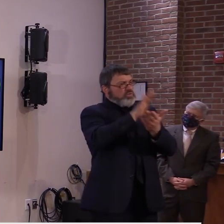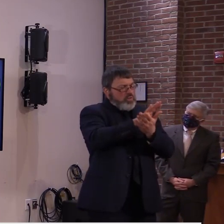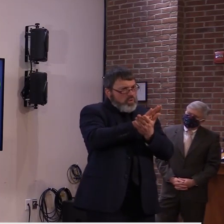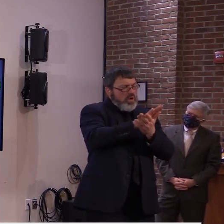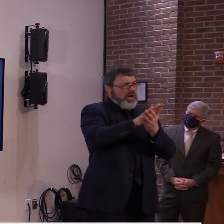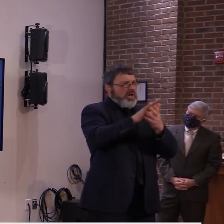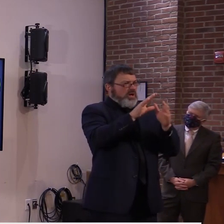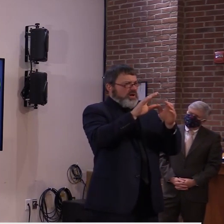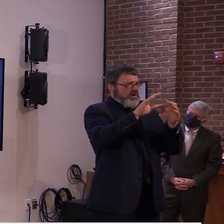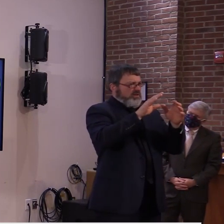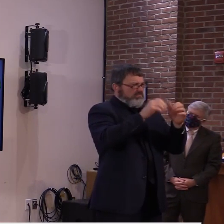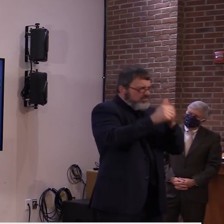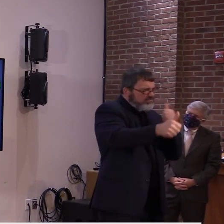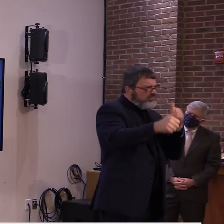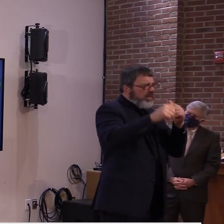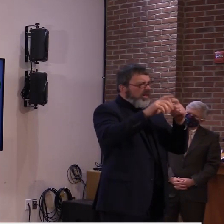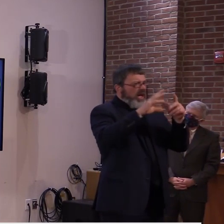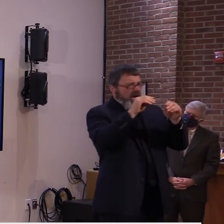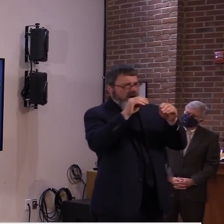all be in the details.